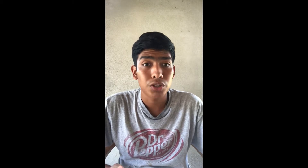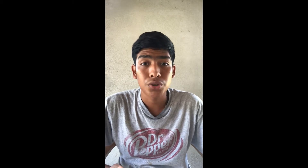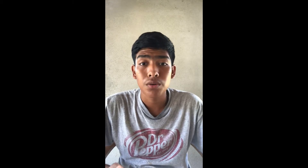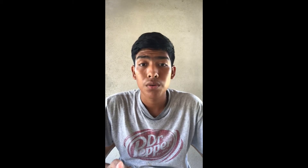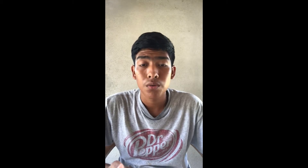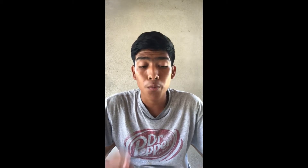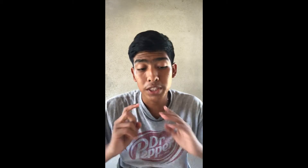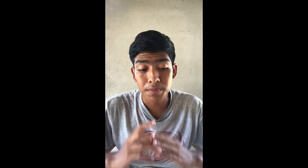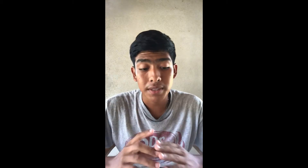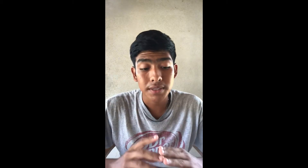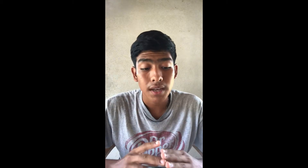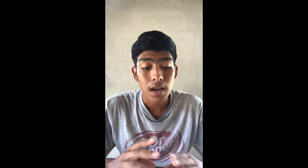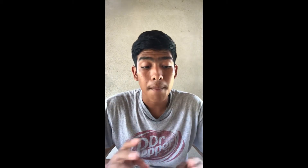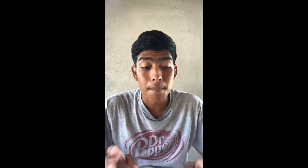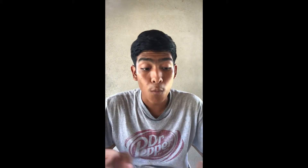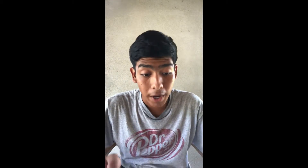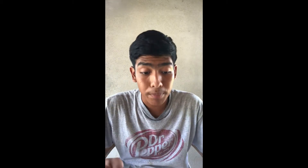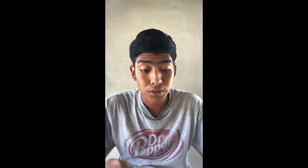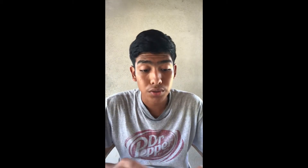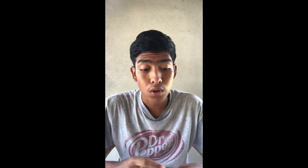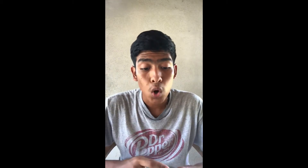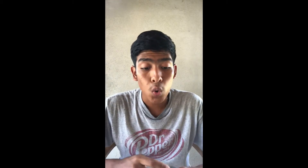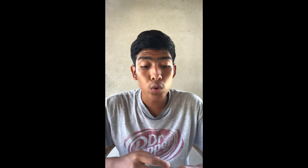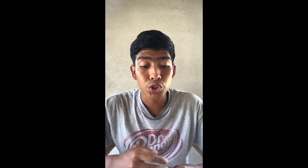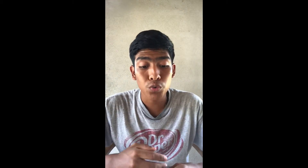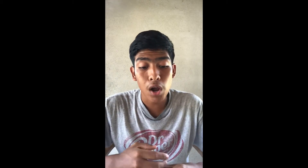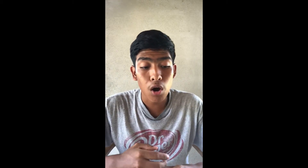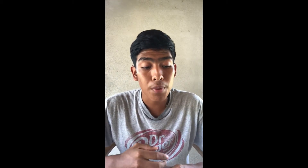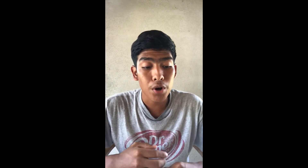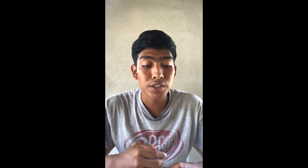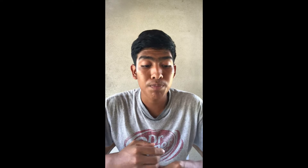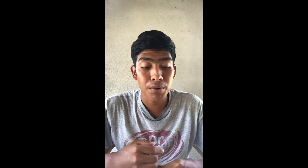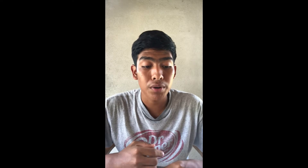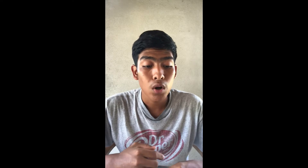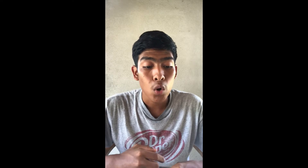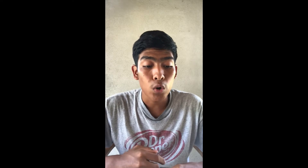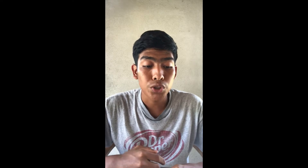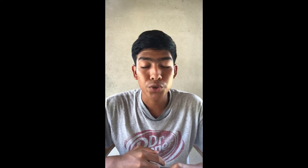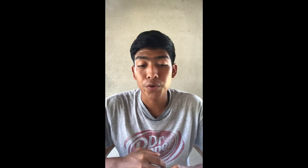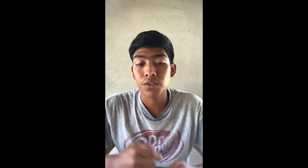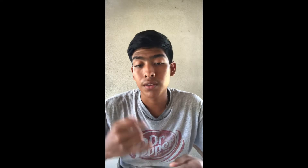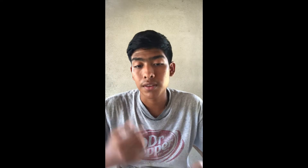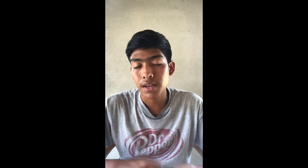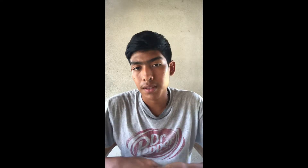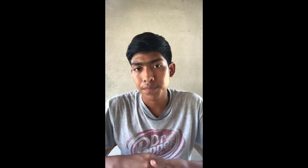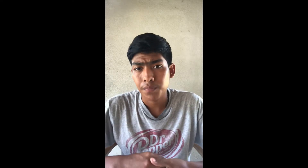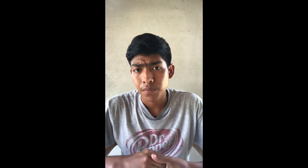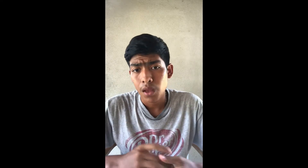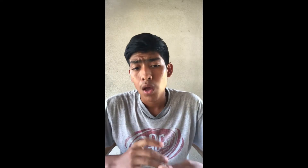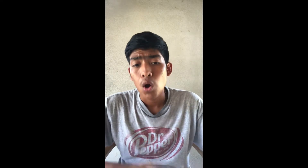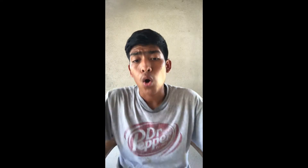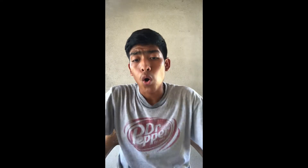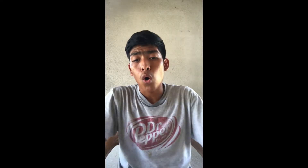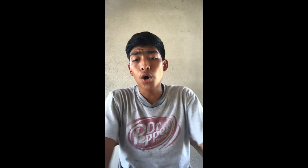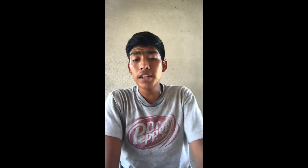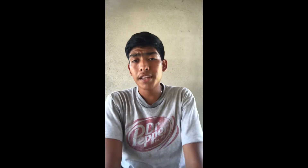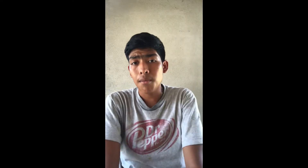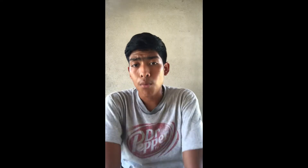becher, which means a white person, who could swallow up her spirit, or so Titi thought. Only that